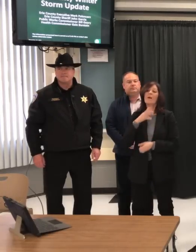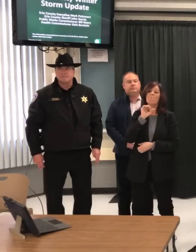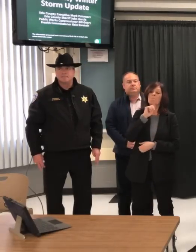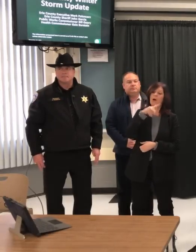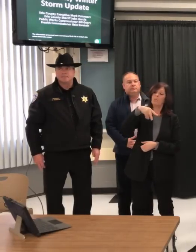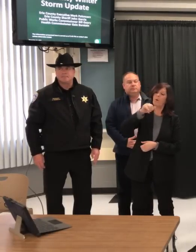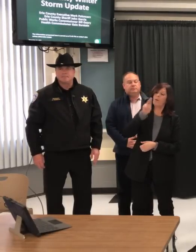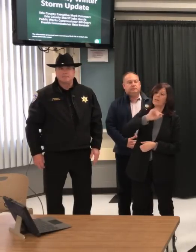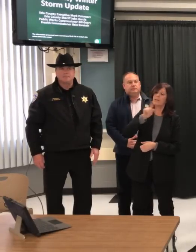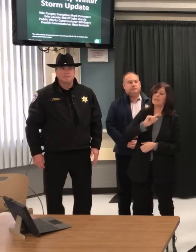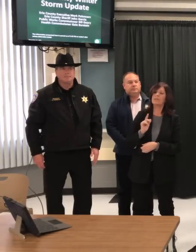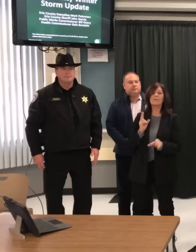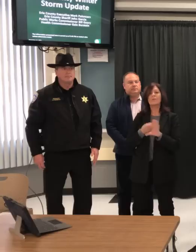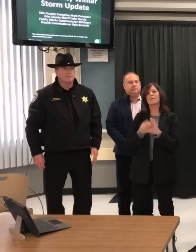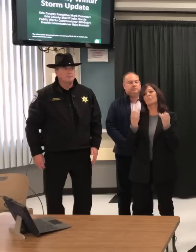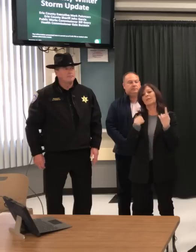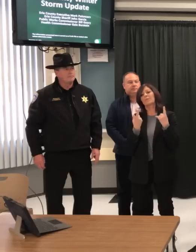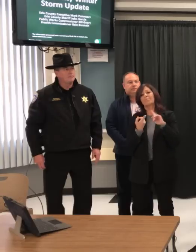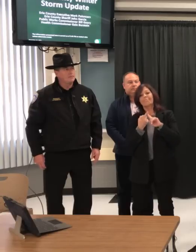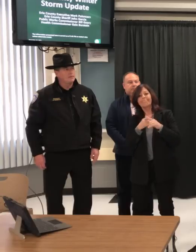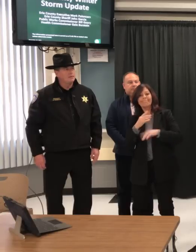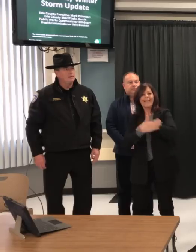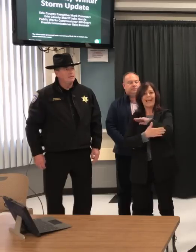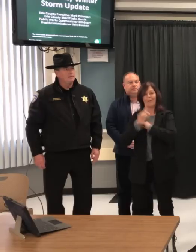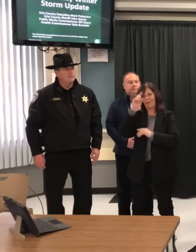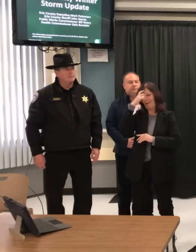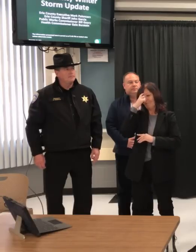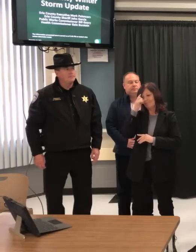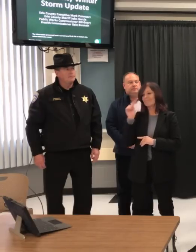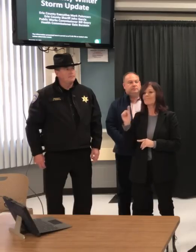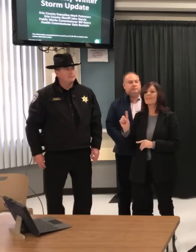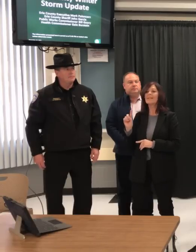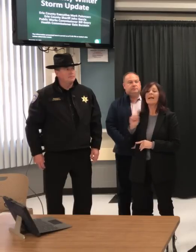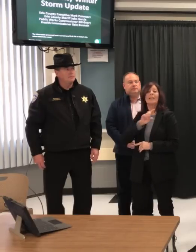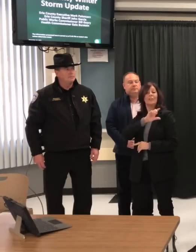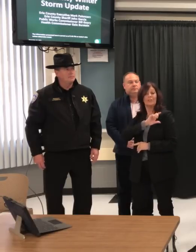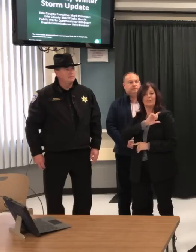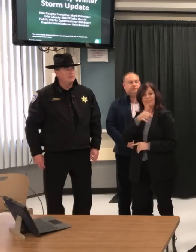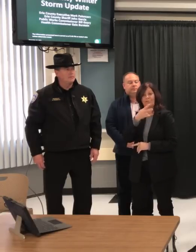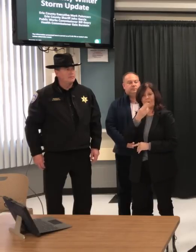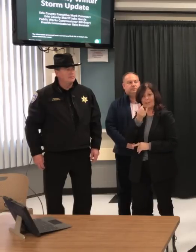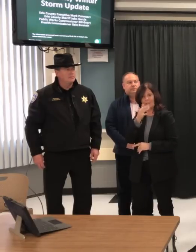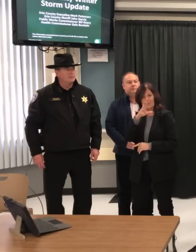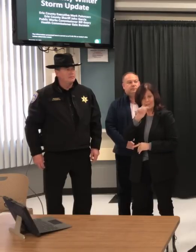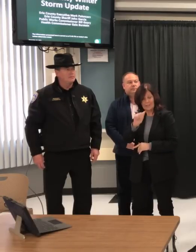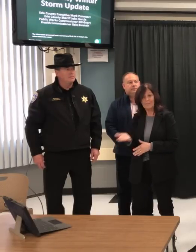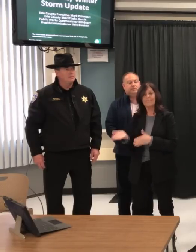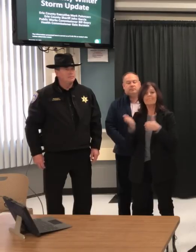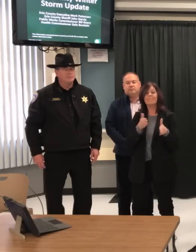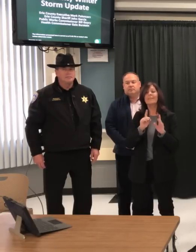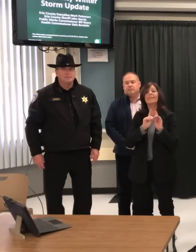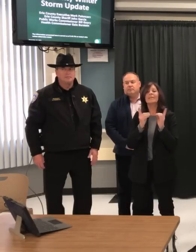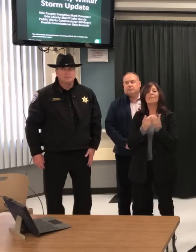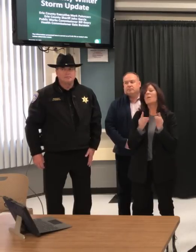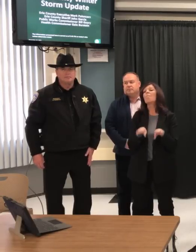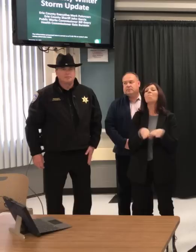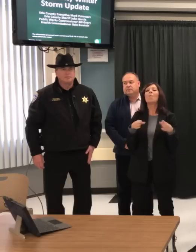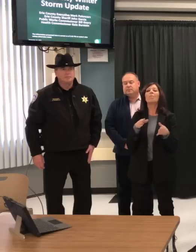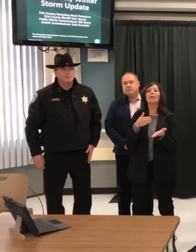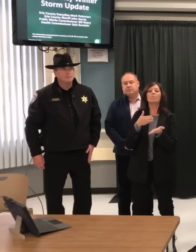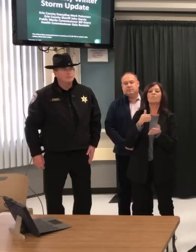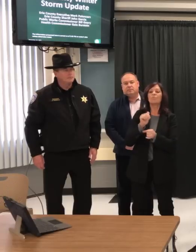Poloncarz, and I'm joined by many of my colleagues in county government, including our Erie County Sheriff, John Garcia, our Department of Public Works